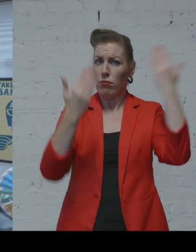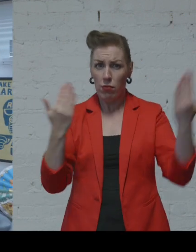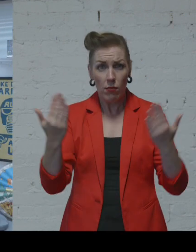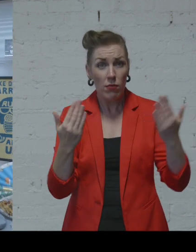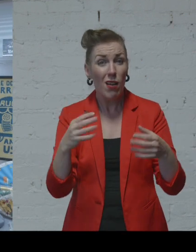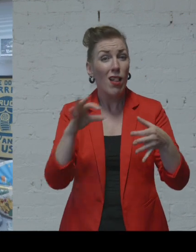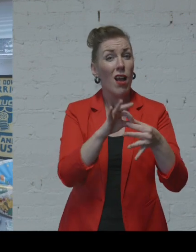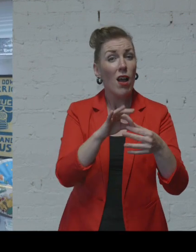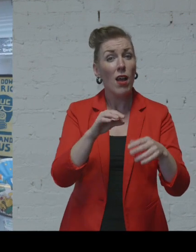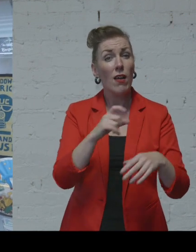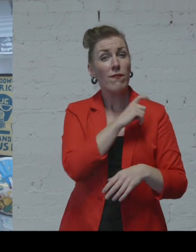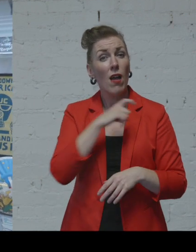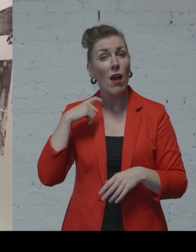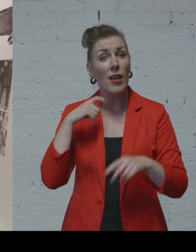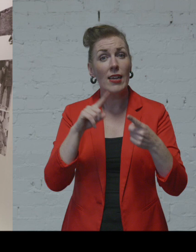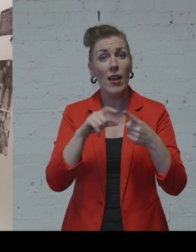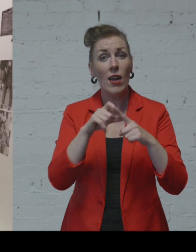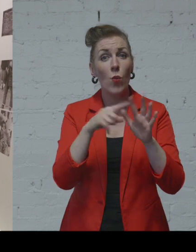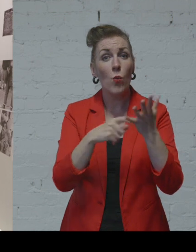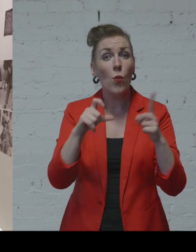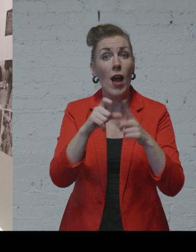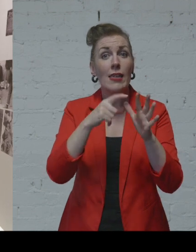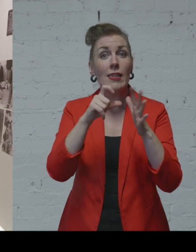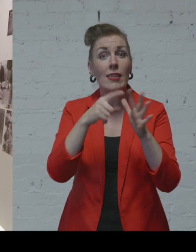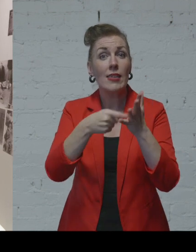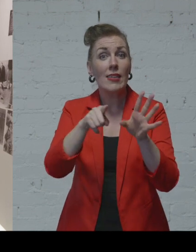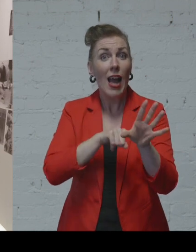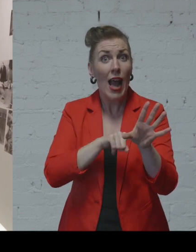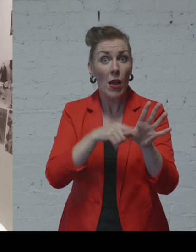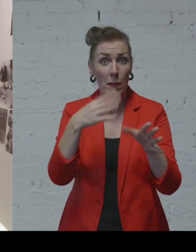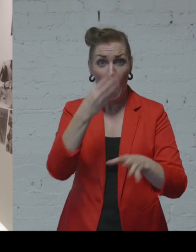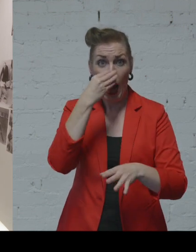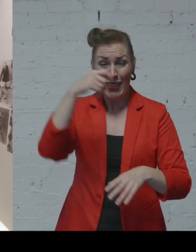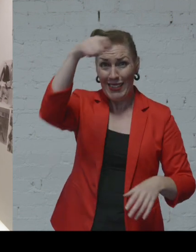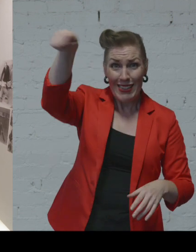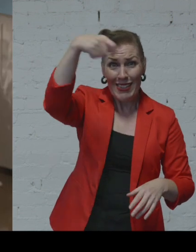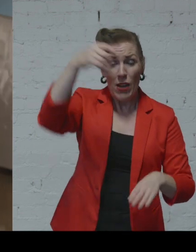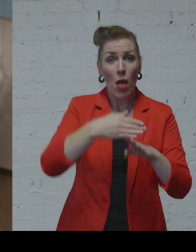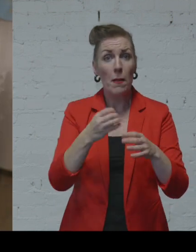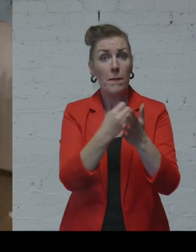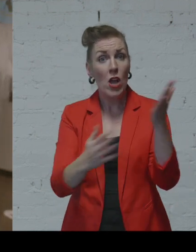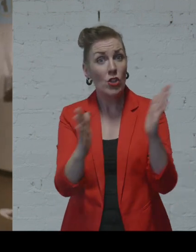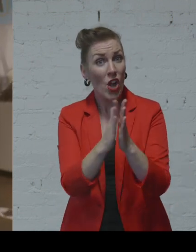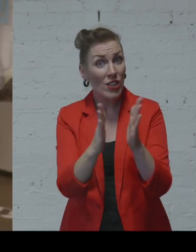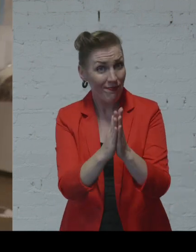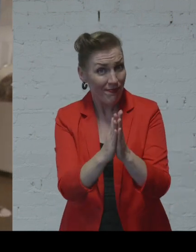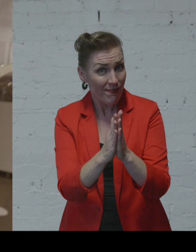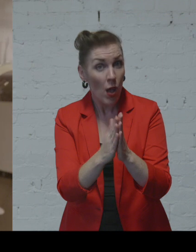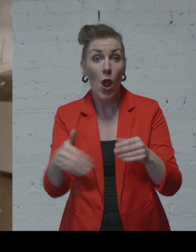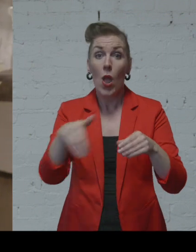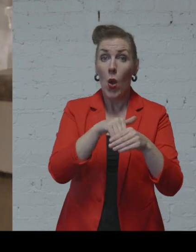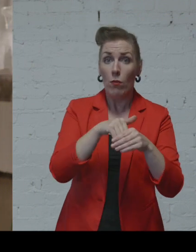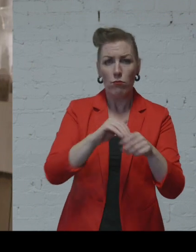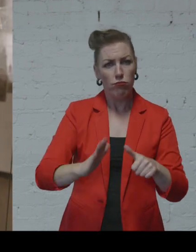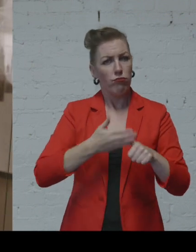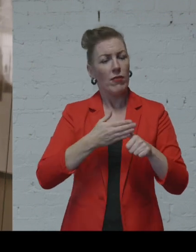There are a number of audio-visual displays in the exhibition area as well as many iconic exhibits, including the white handkerchief held by Father Edward